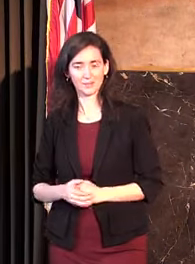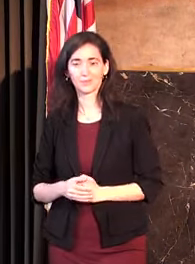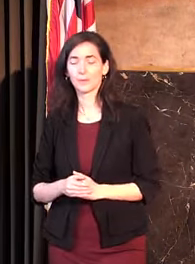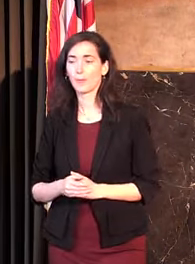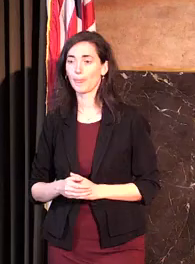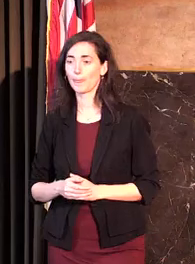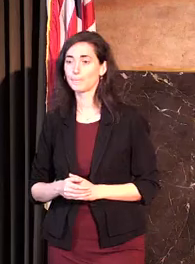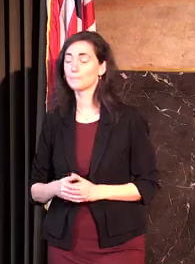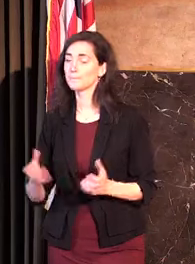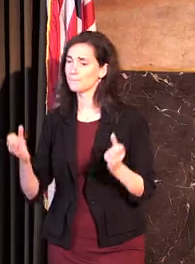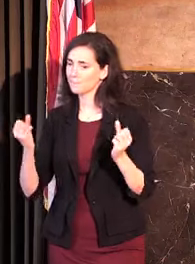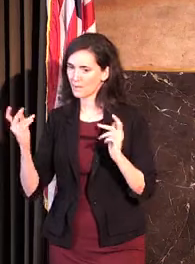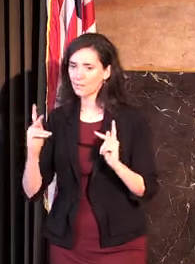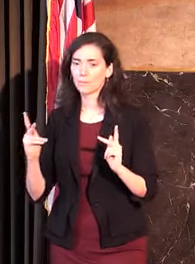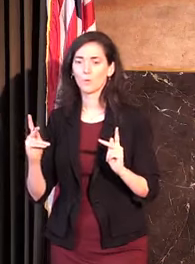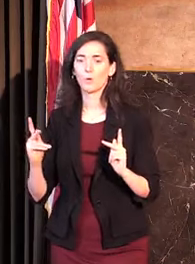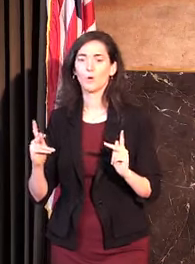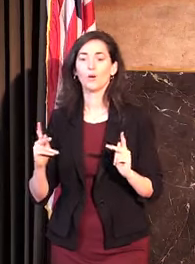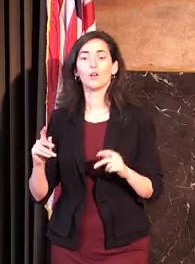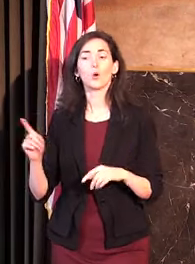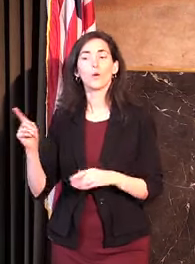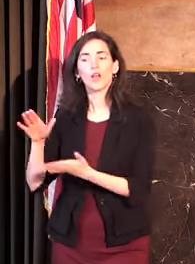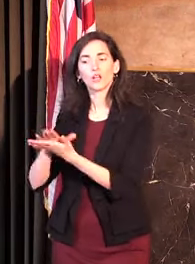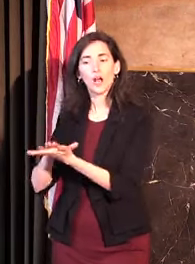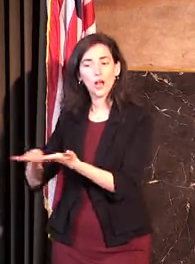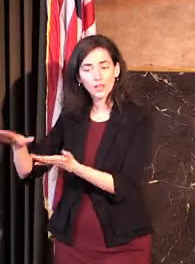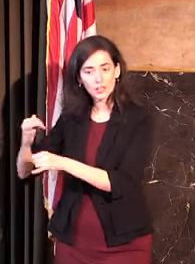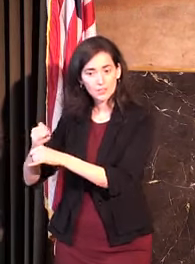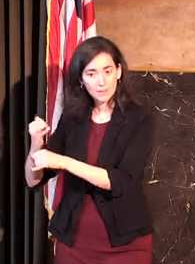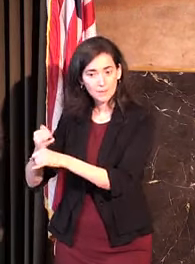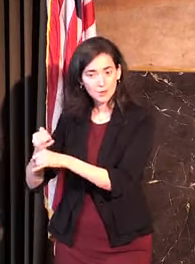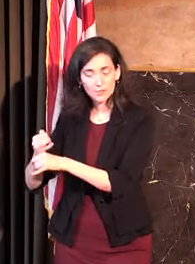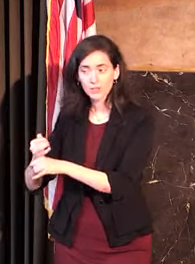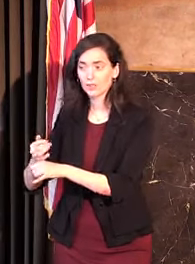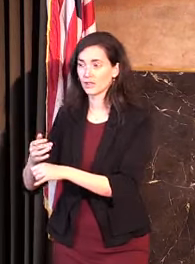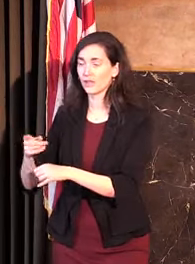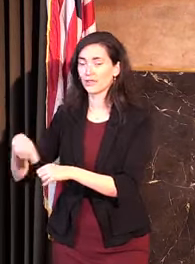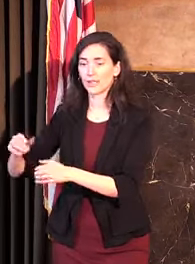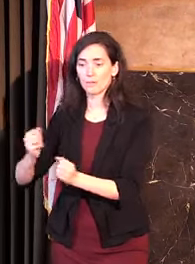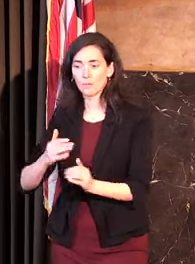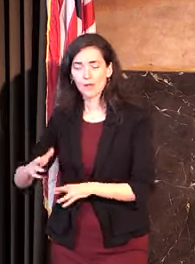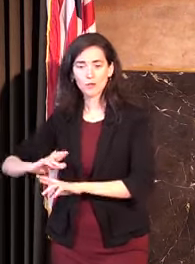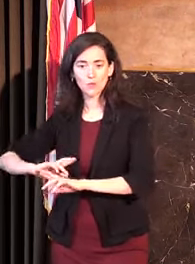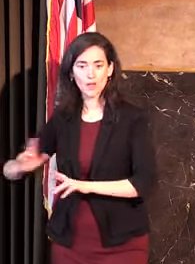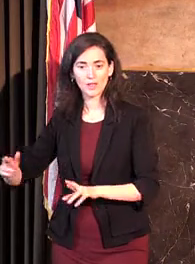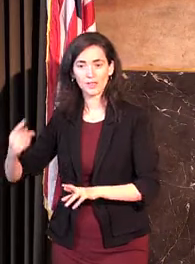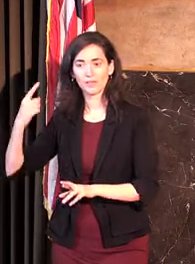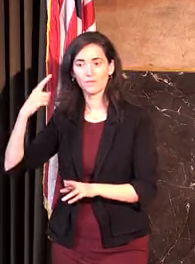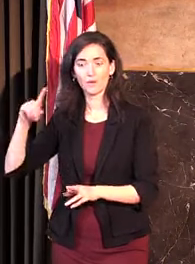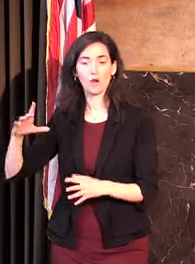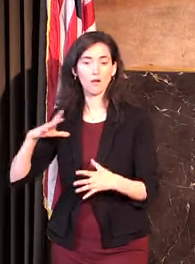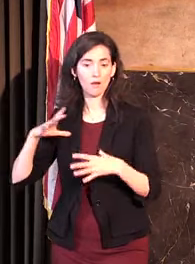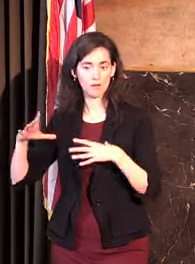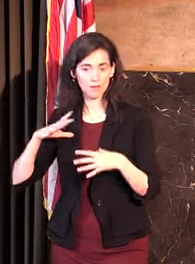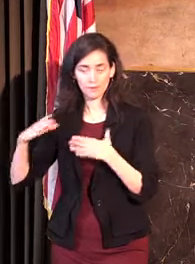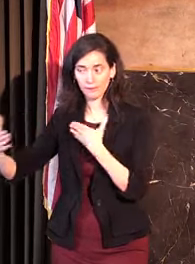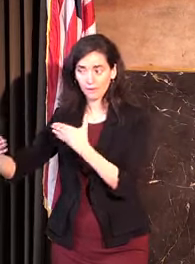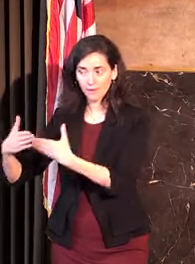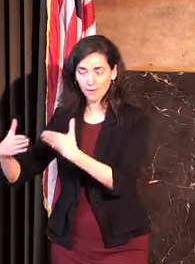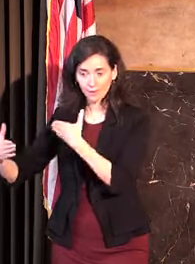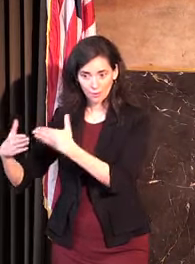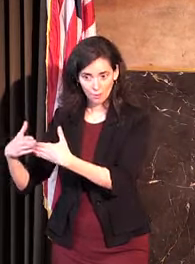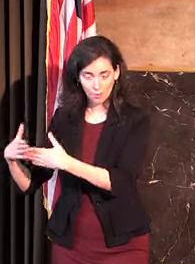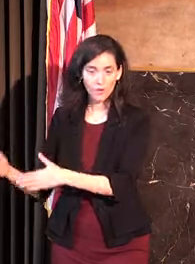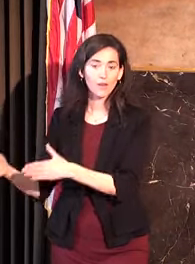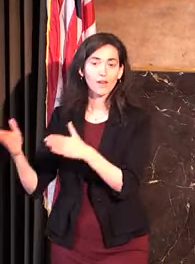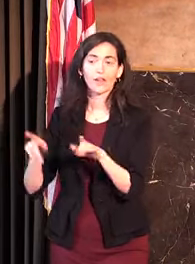very high participation, for example, on college campuses recently as they prepare both for the holiday break that they're getting and